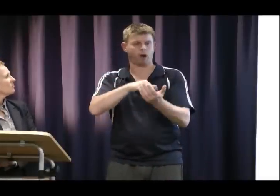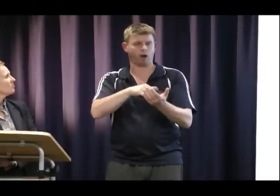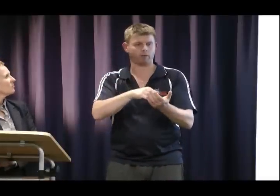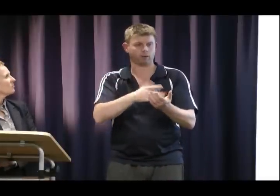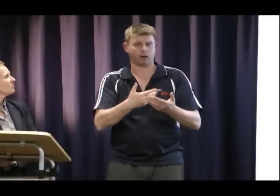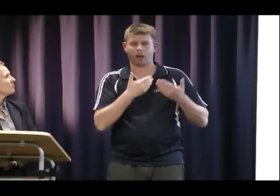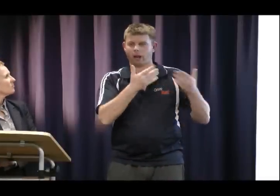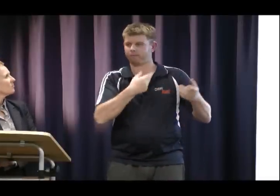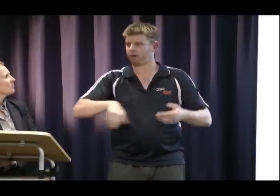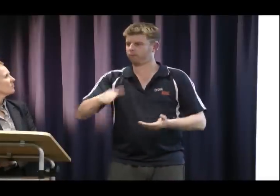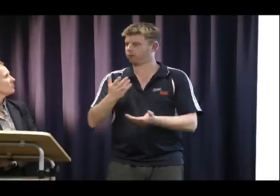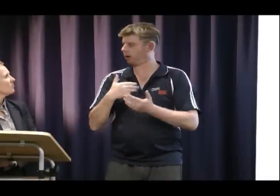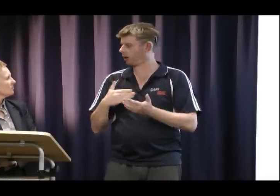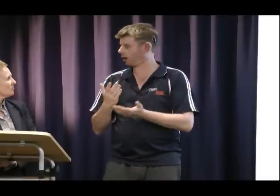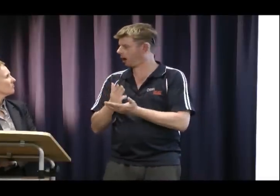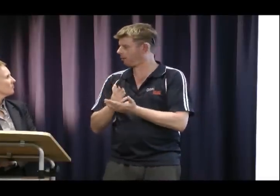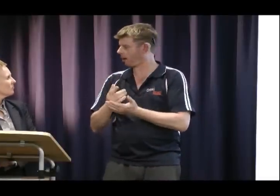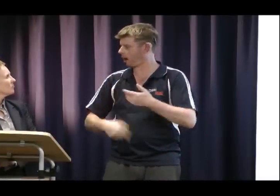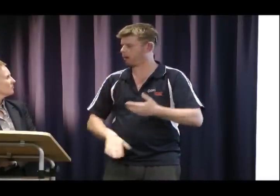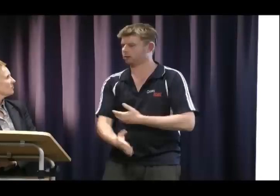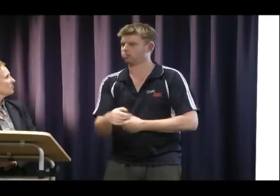be given to the deaf community.